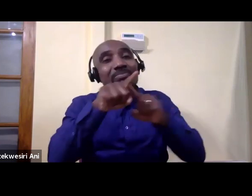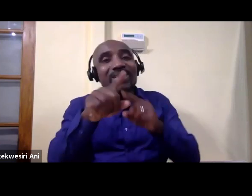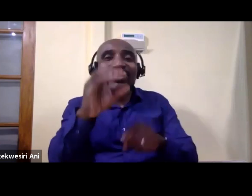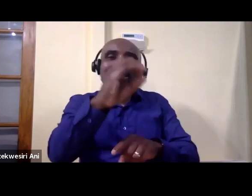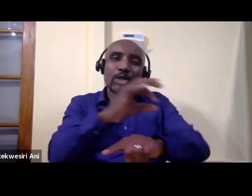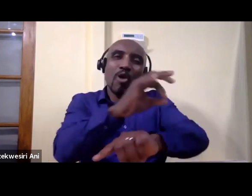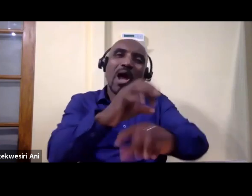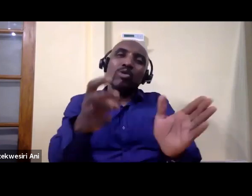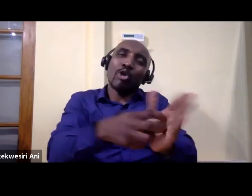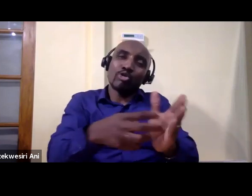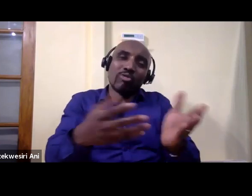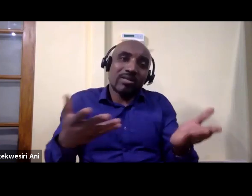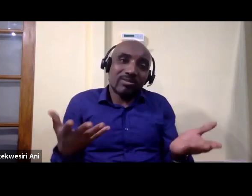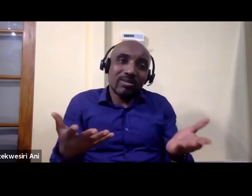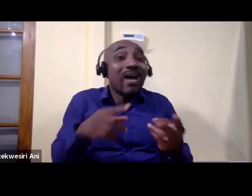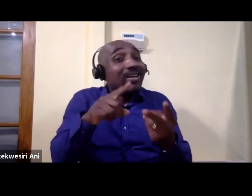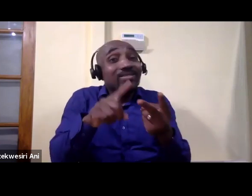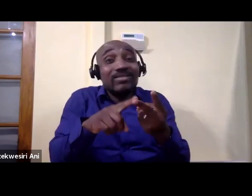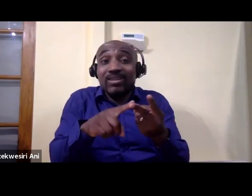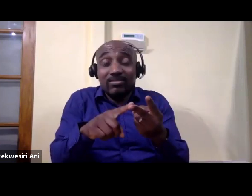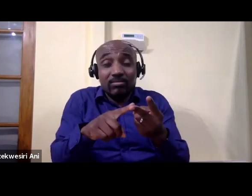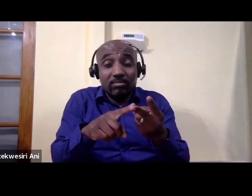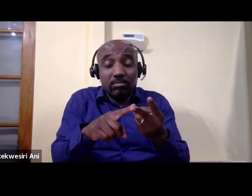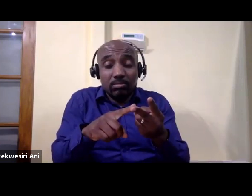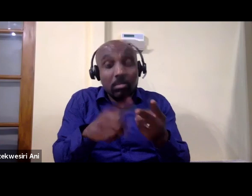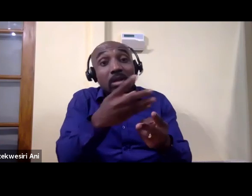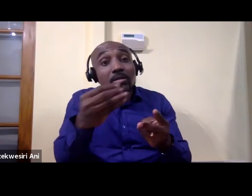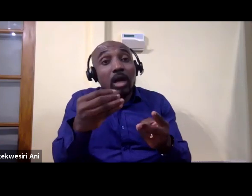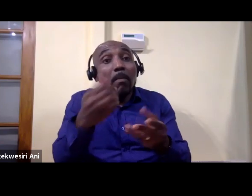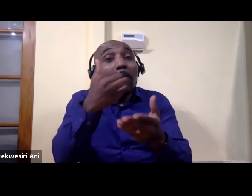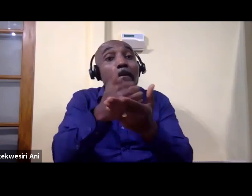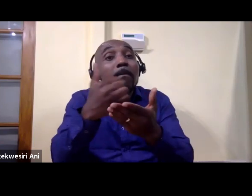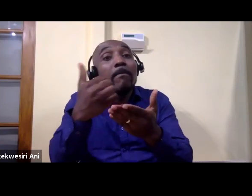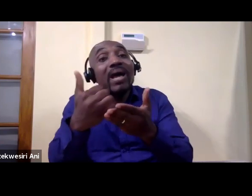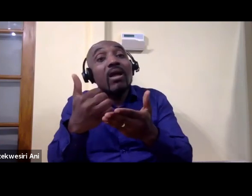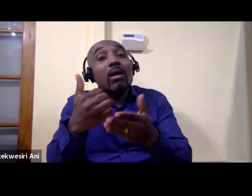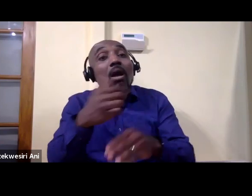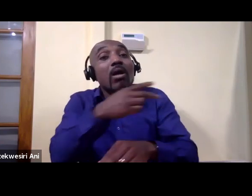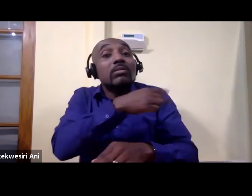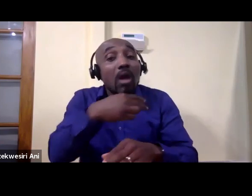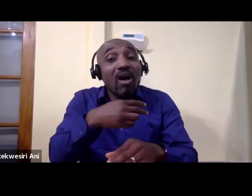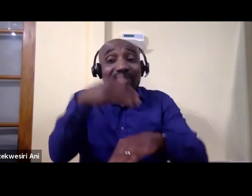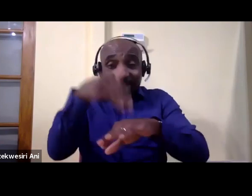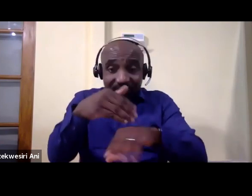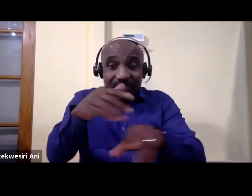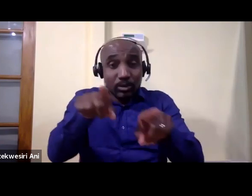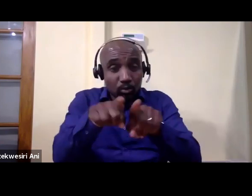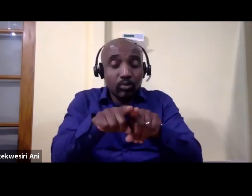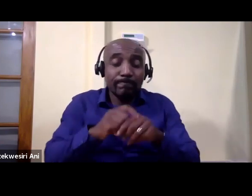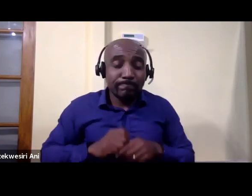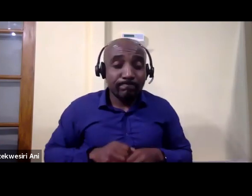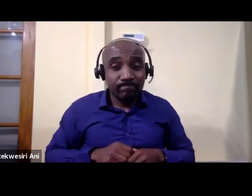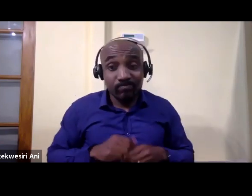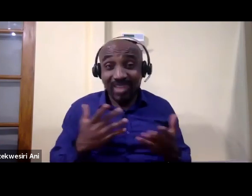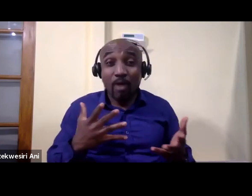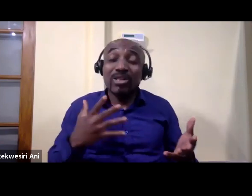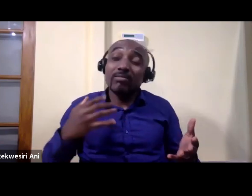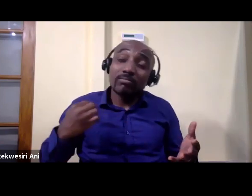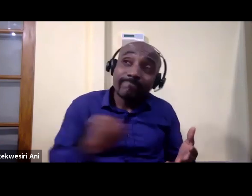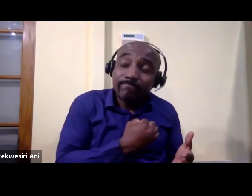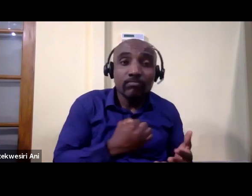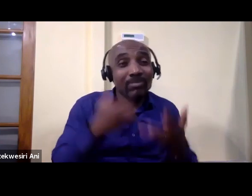contract, or even those who are working as permanent staff. So I wish they did the test